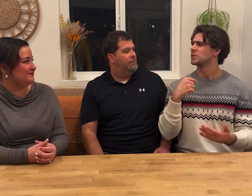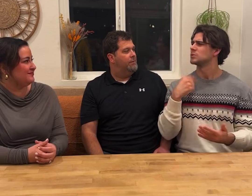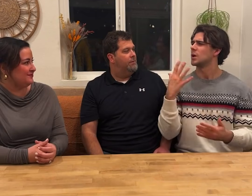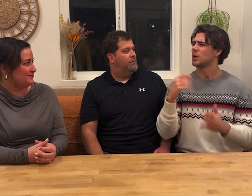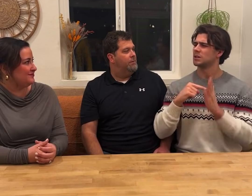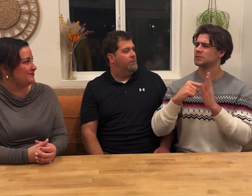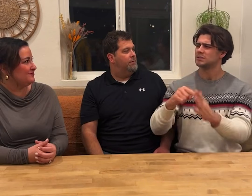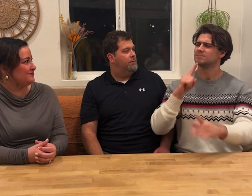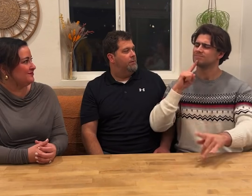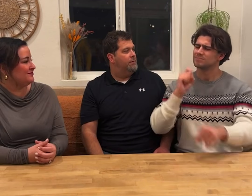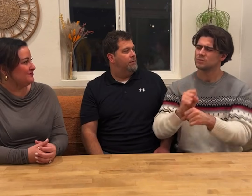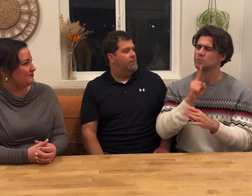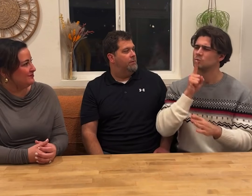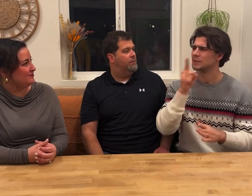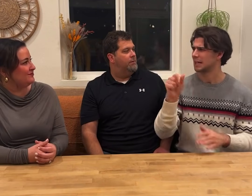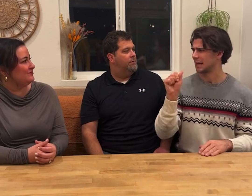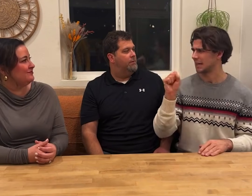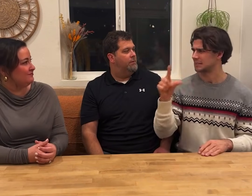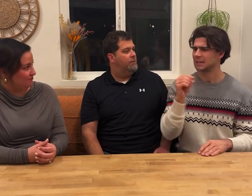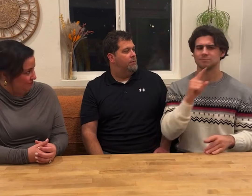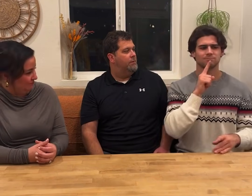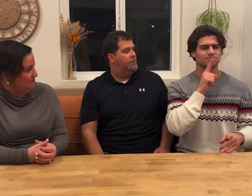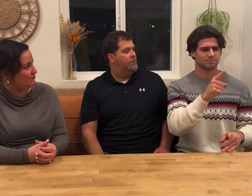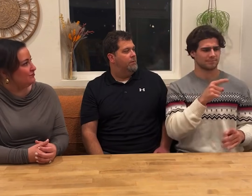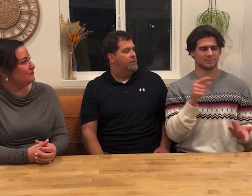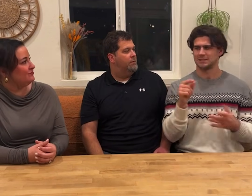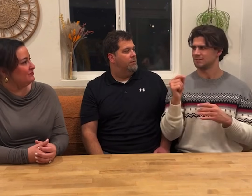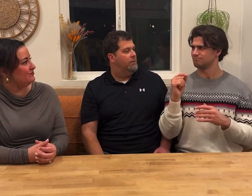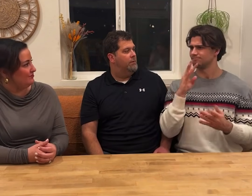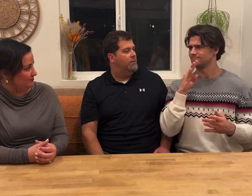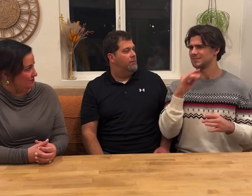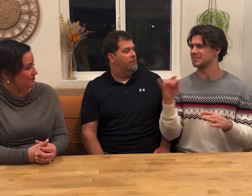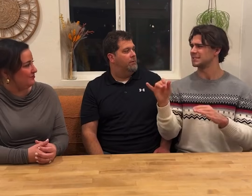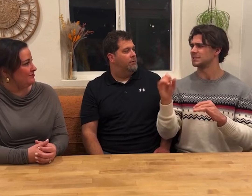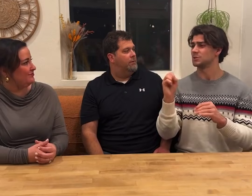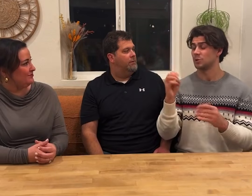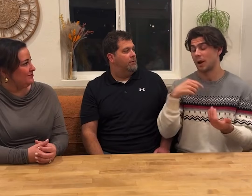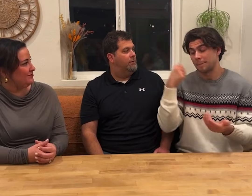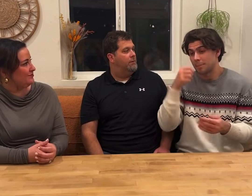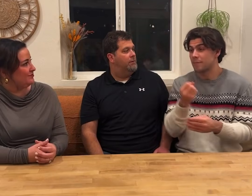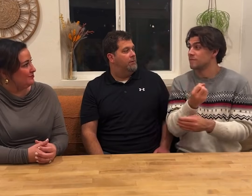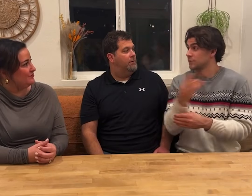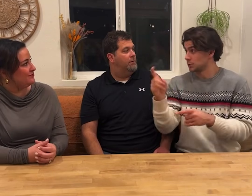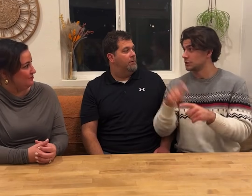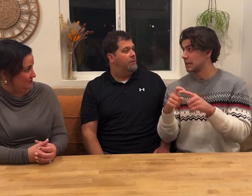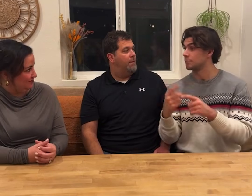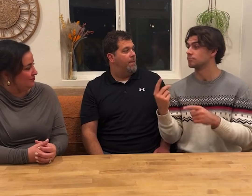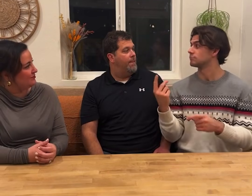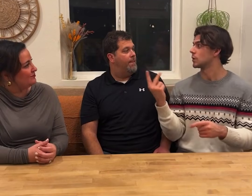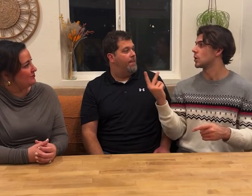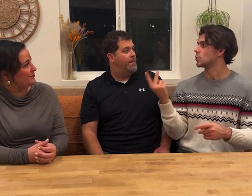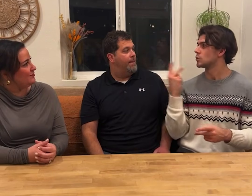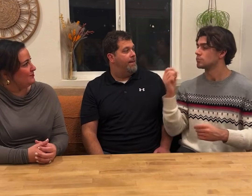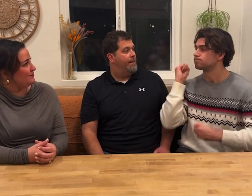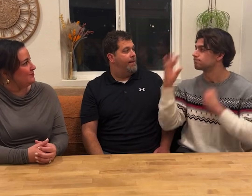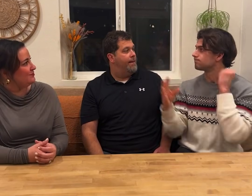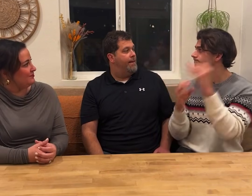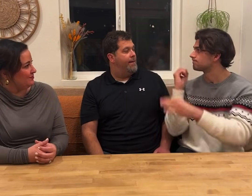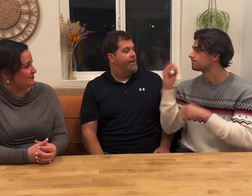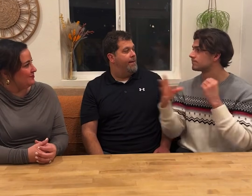camera, and that wasn't going to be the same. Right, so I wanted to show bona fide ASL and, you know, real spoken English. So in